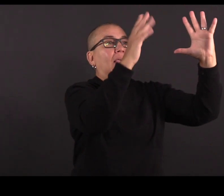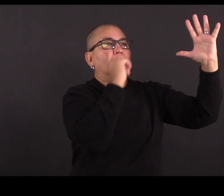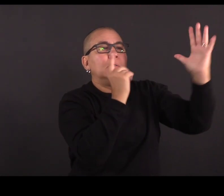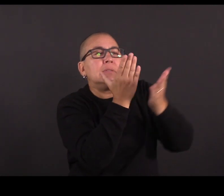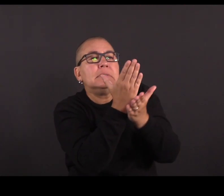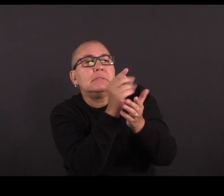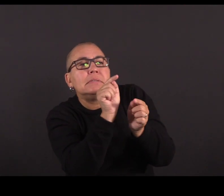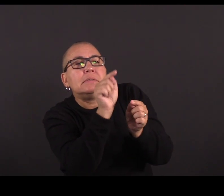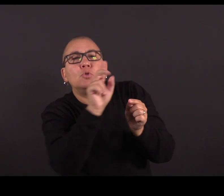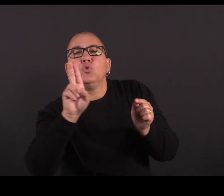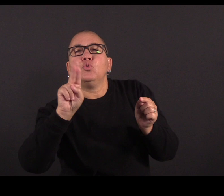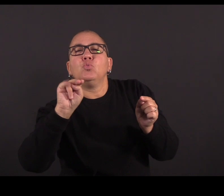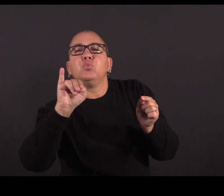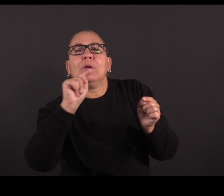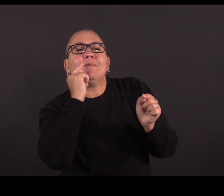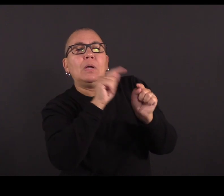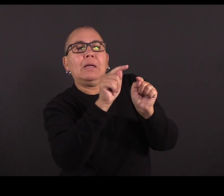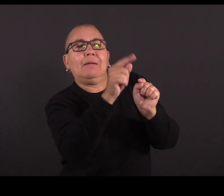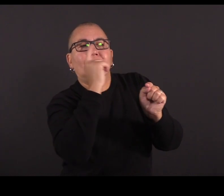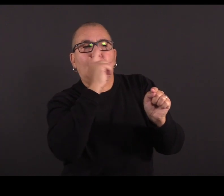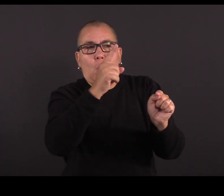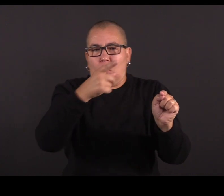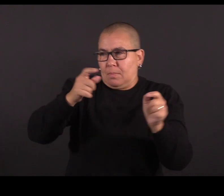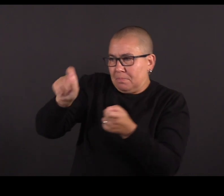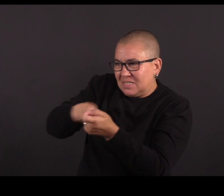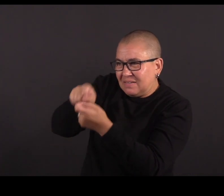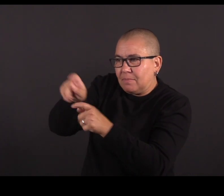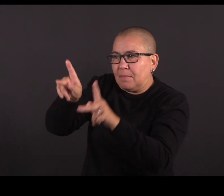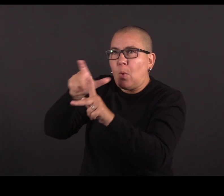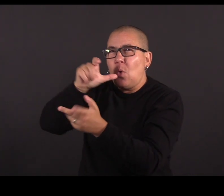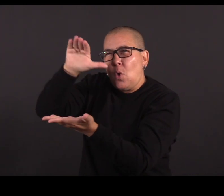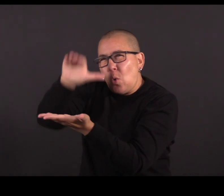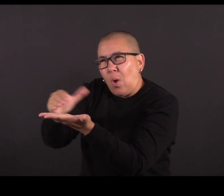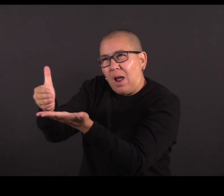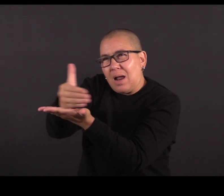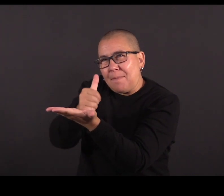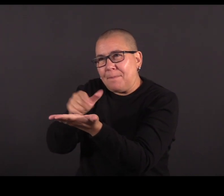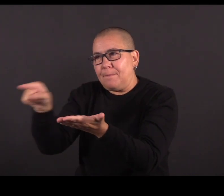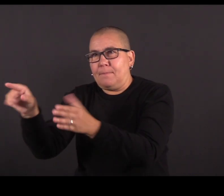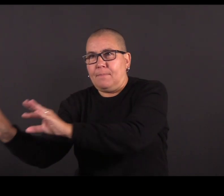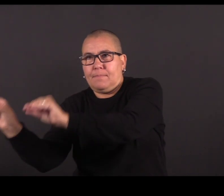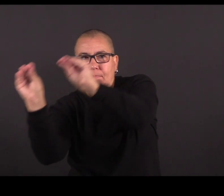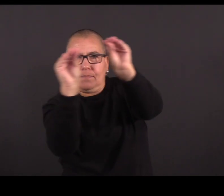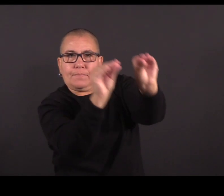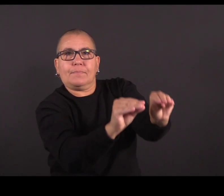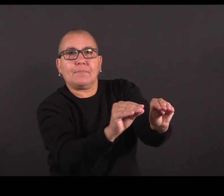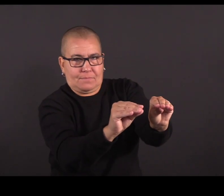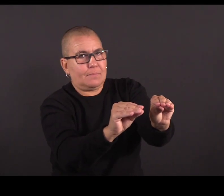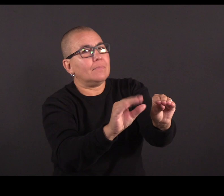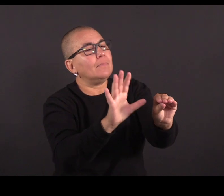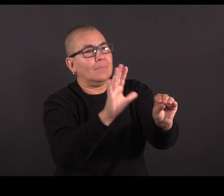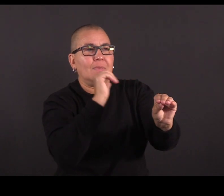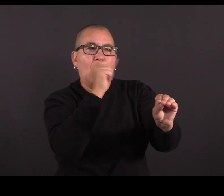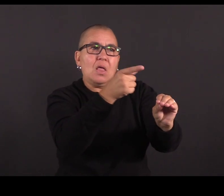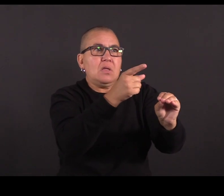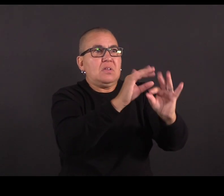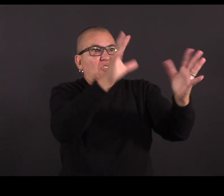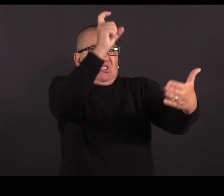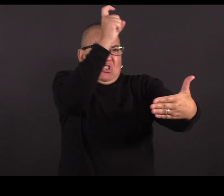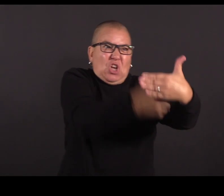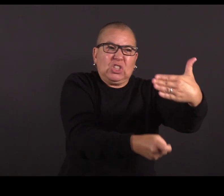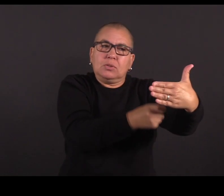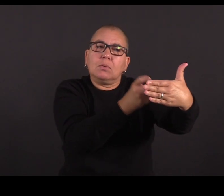below a certain income level and must cap the rent for the individuals at a certain percentage of the